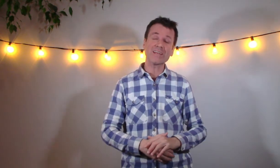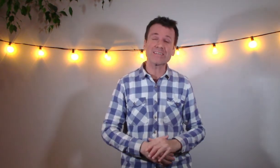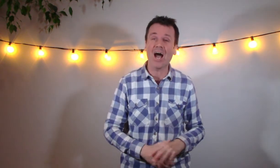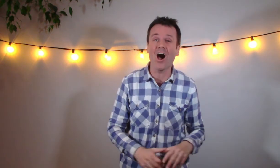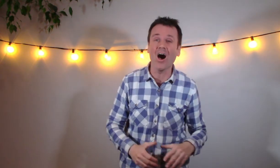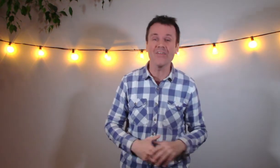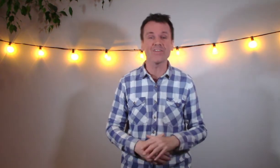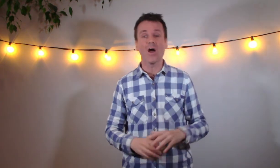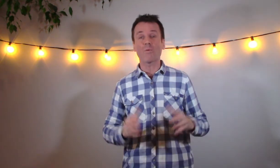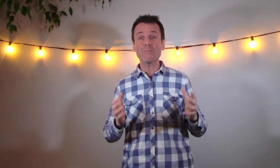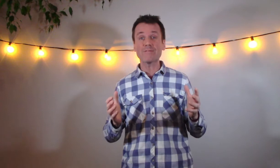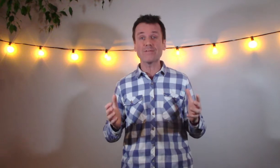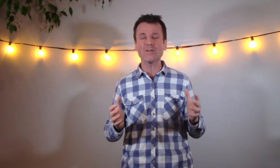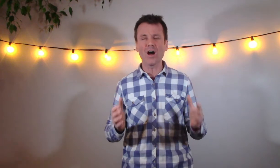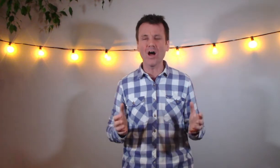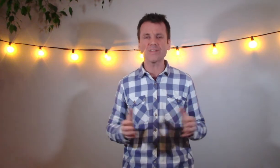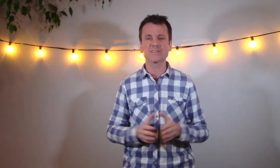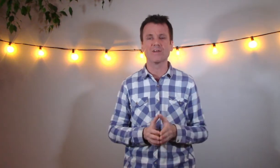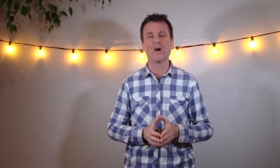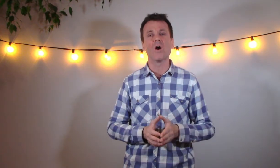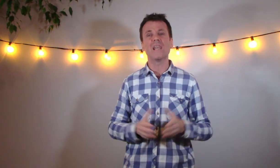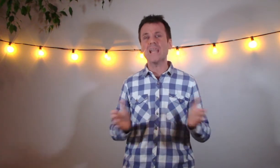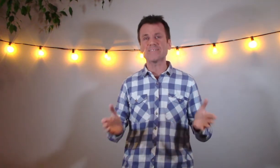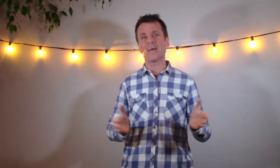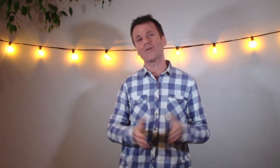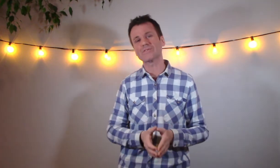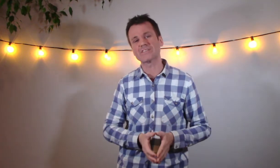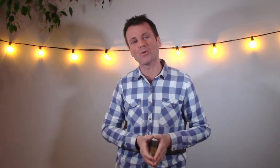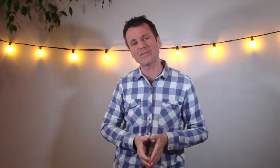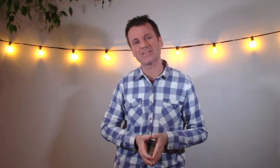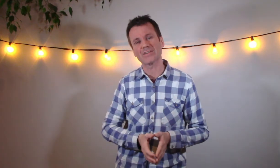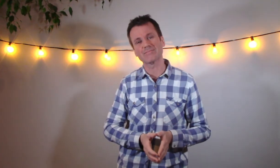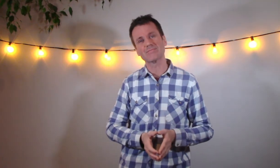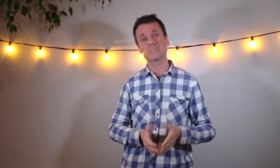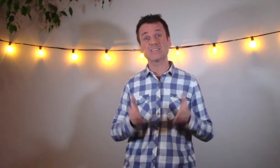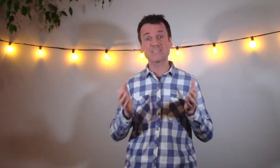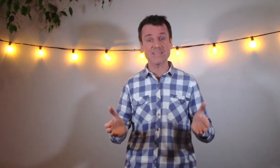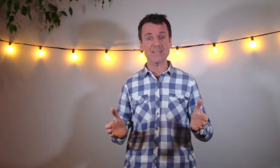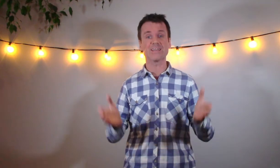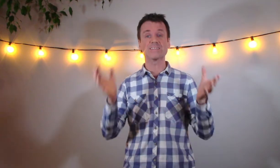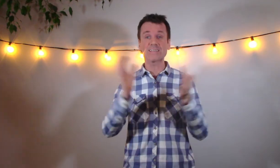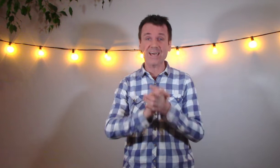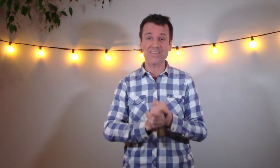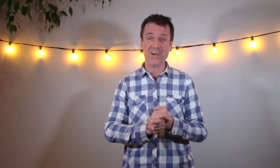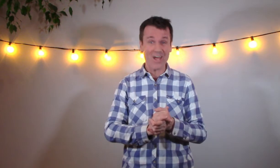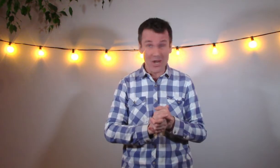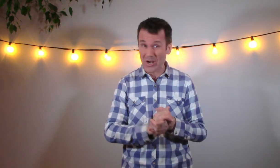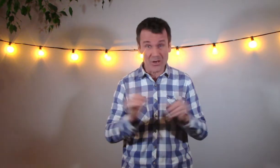get hard, when we feel hurt, let down or disappointed. To stick together no